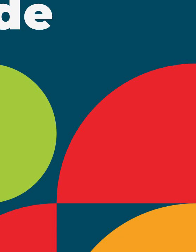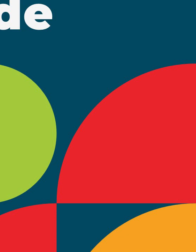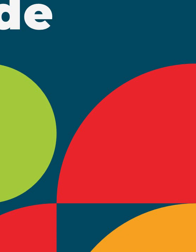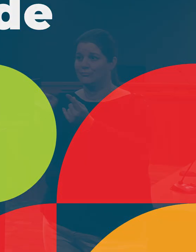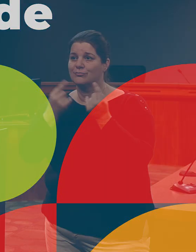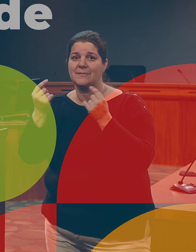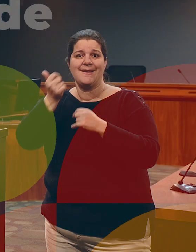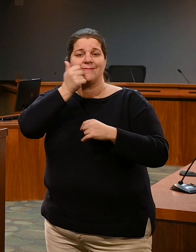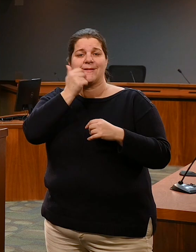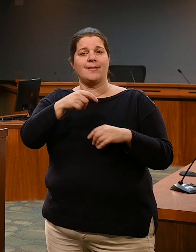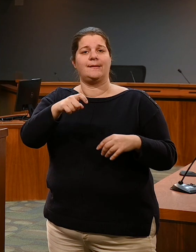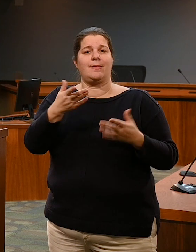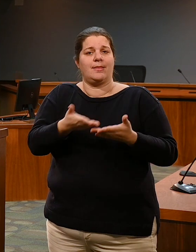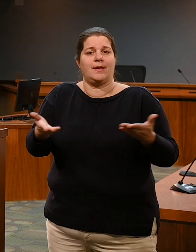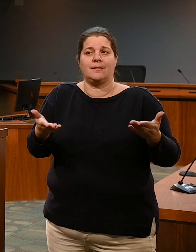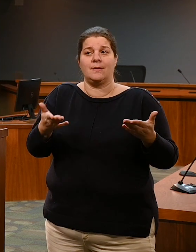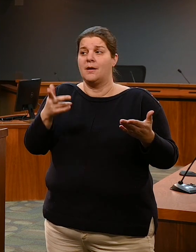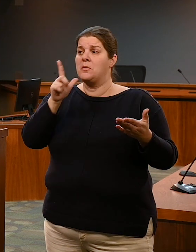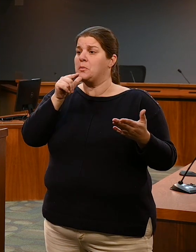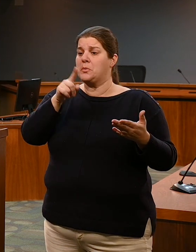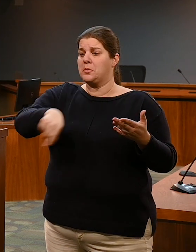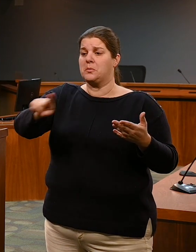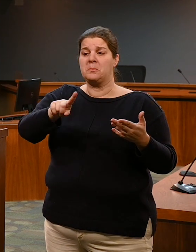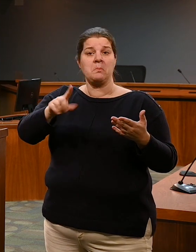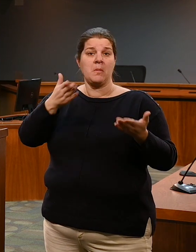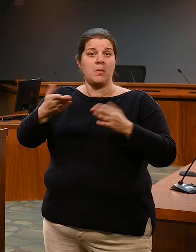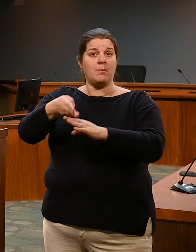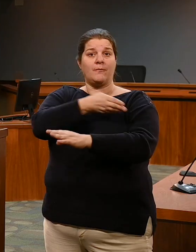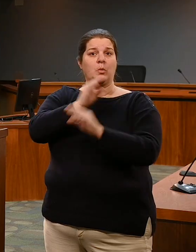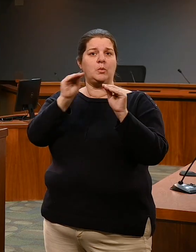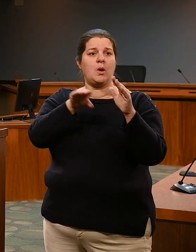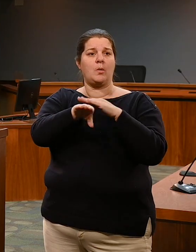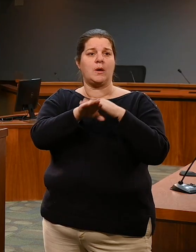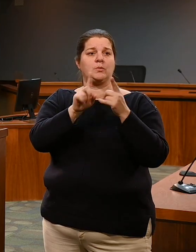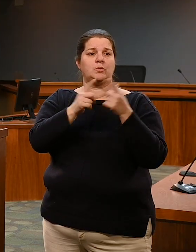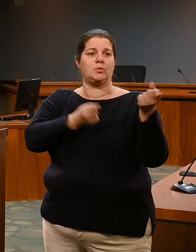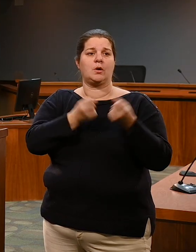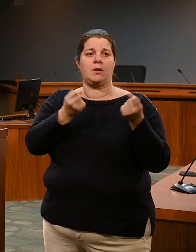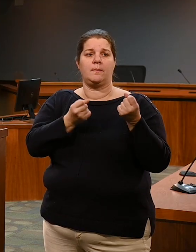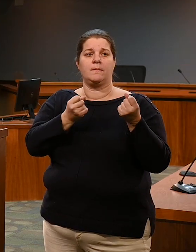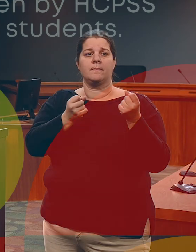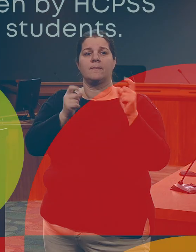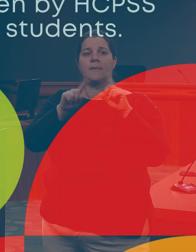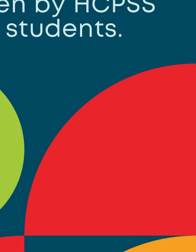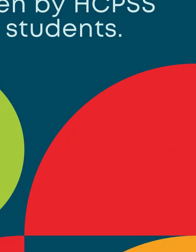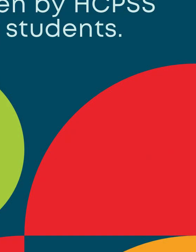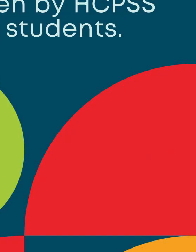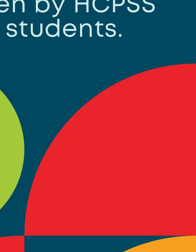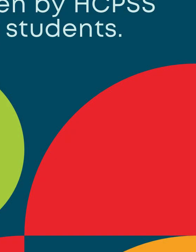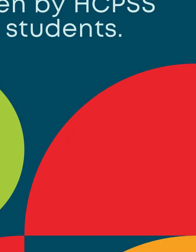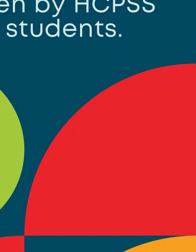daily necessities for those who may not have access to a car. And since we launched our